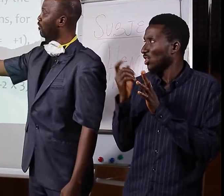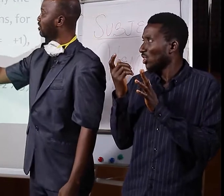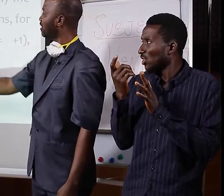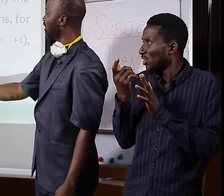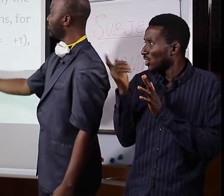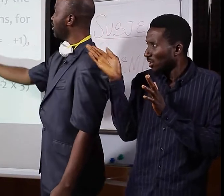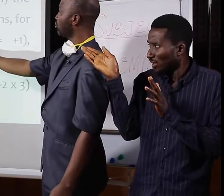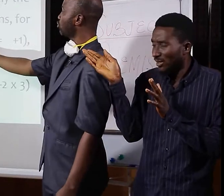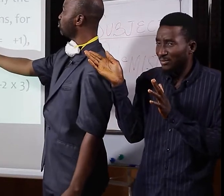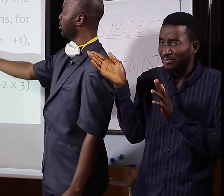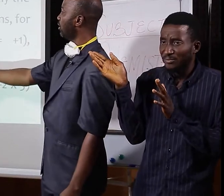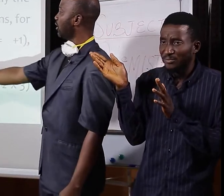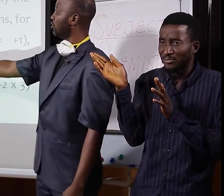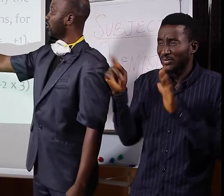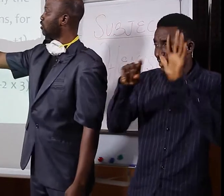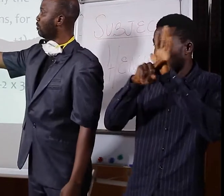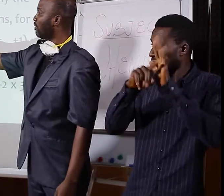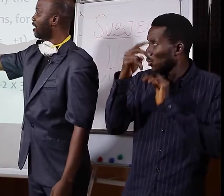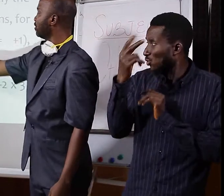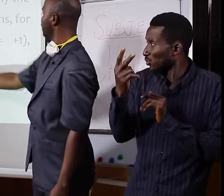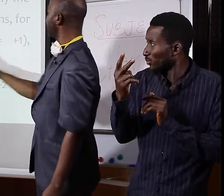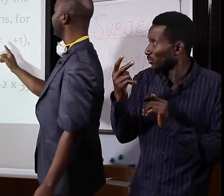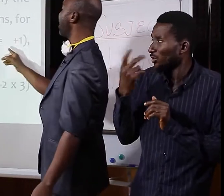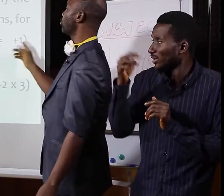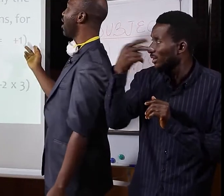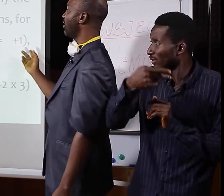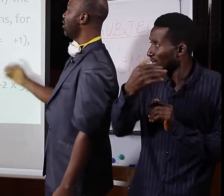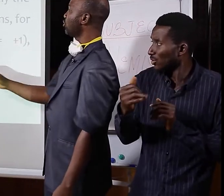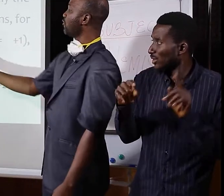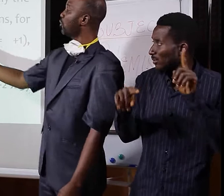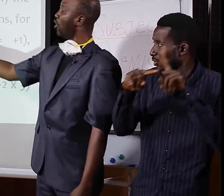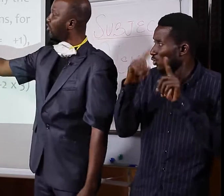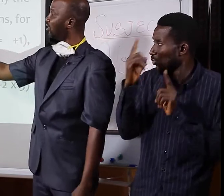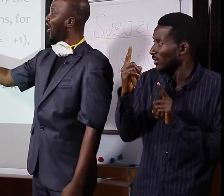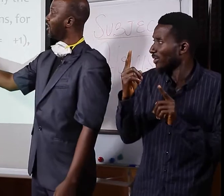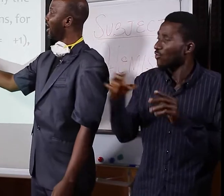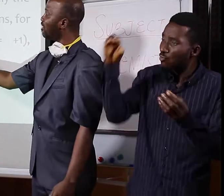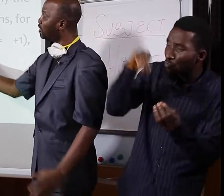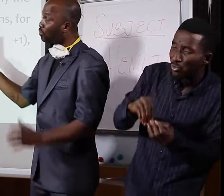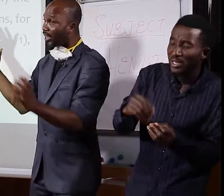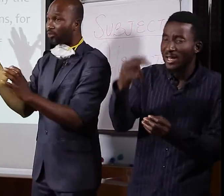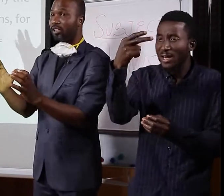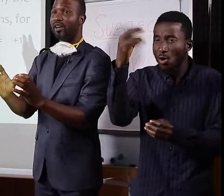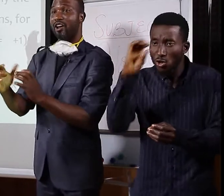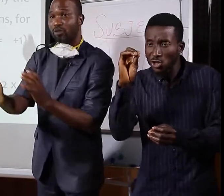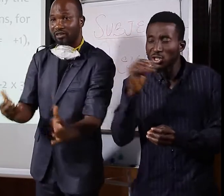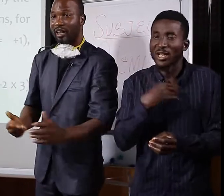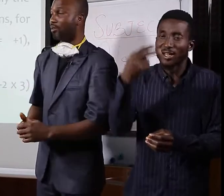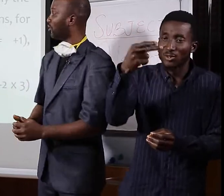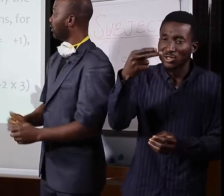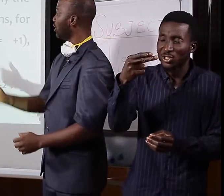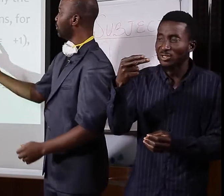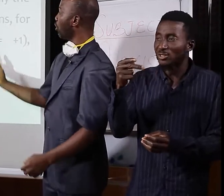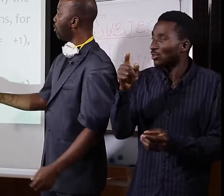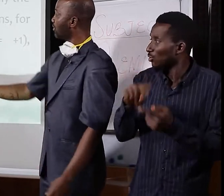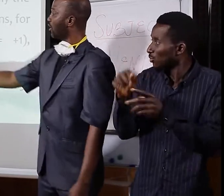number of oxygen is -2, and the oxidation number of hydrogen is +1. So if you put oxygen and hydrogen together to give you hydroxyl